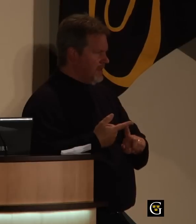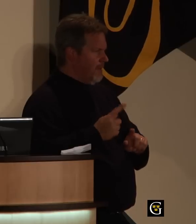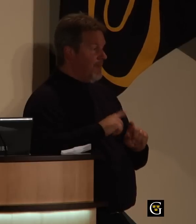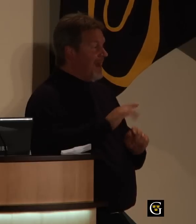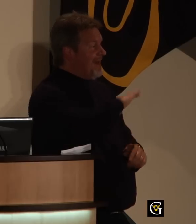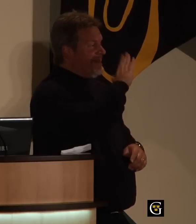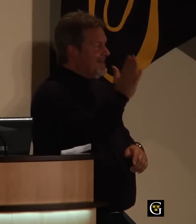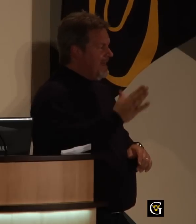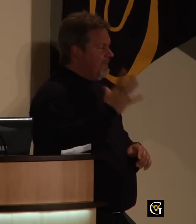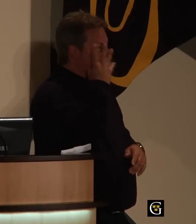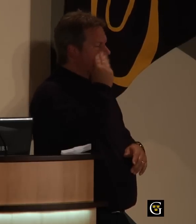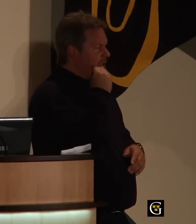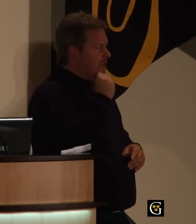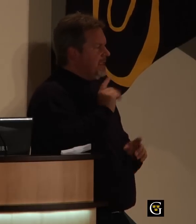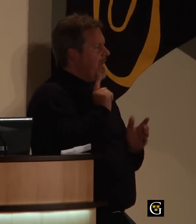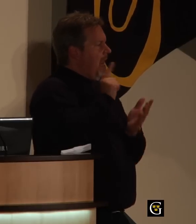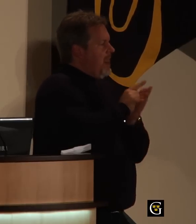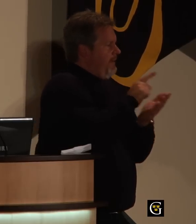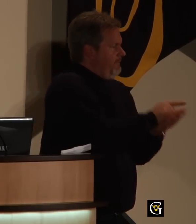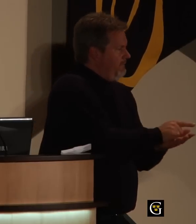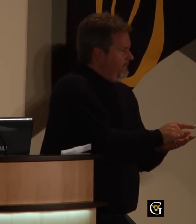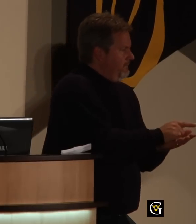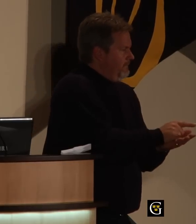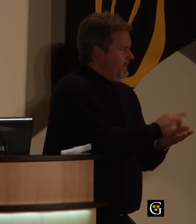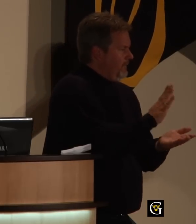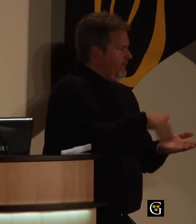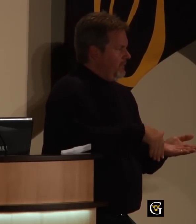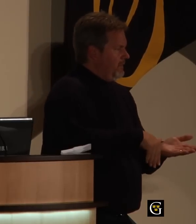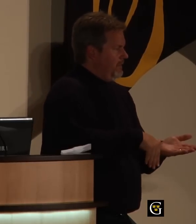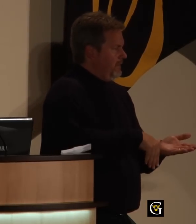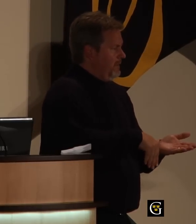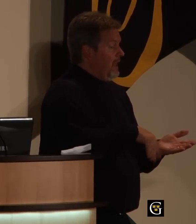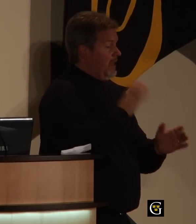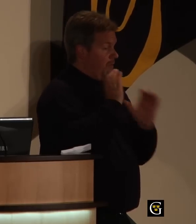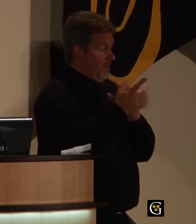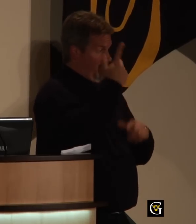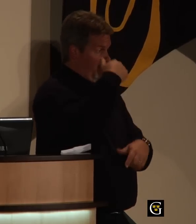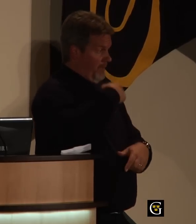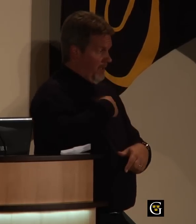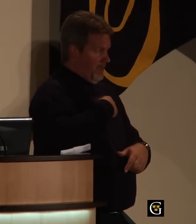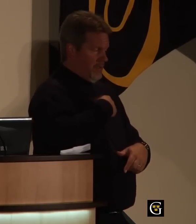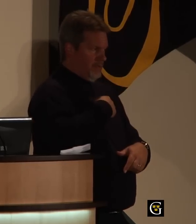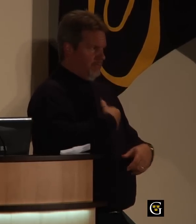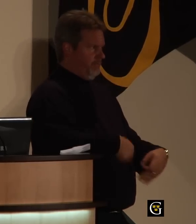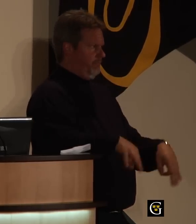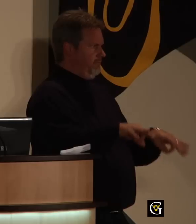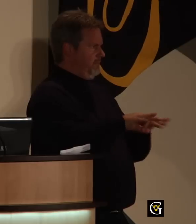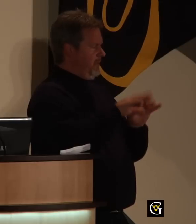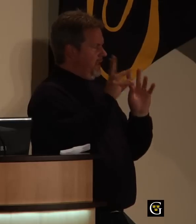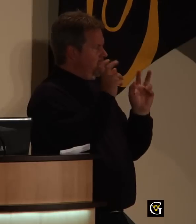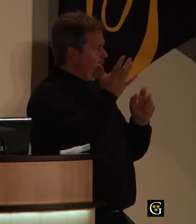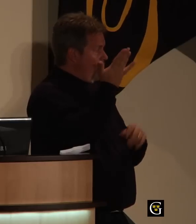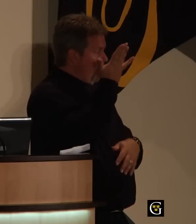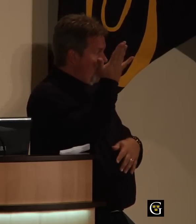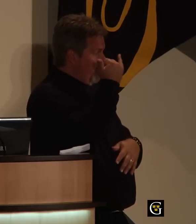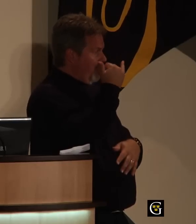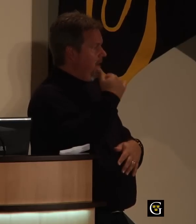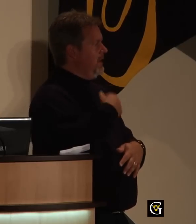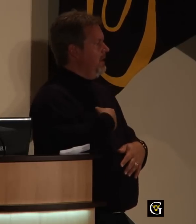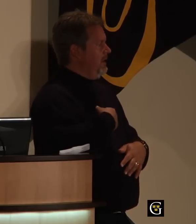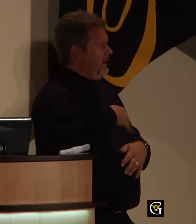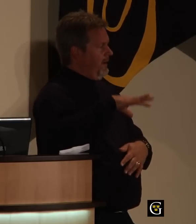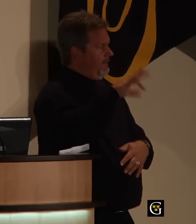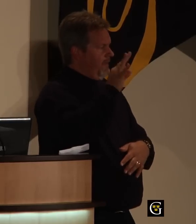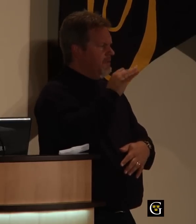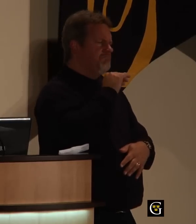love. And communication for me had always been a profound issue. Not just because I found it difficult to